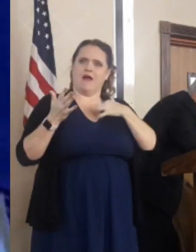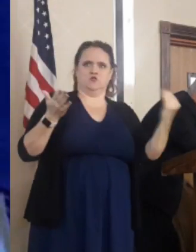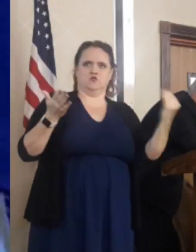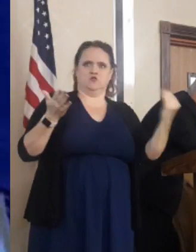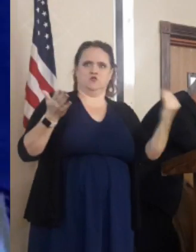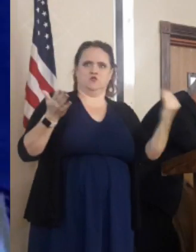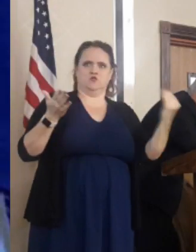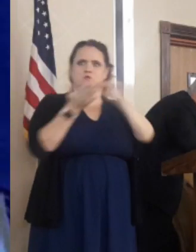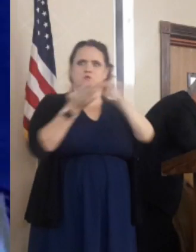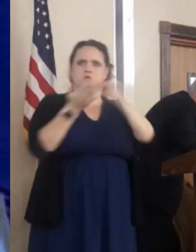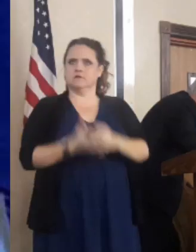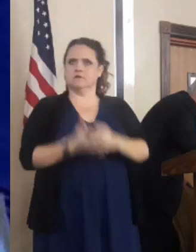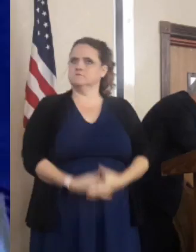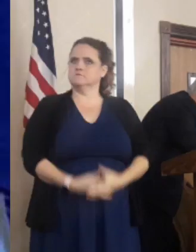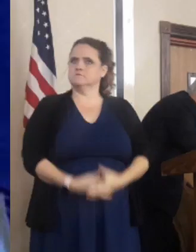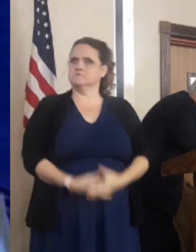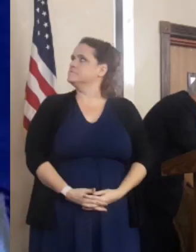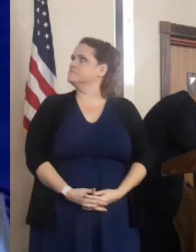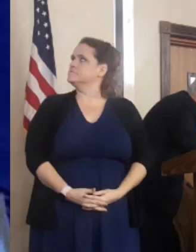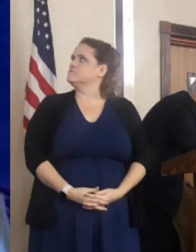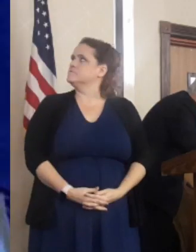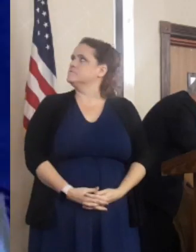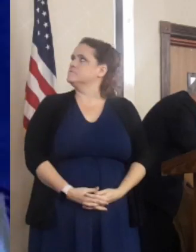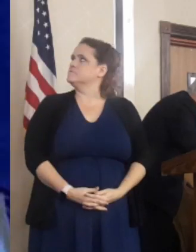And I would like to say a person